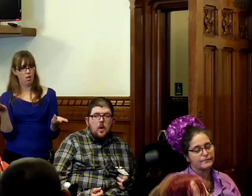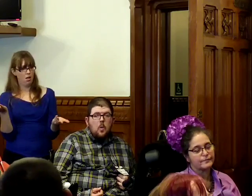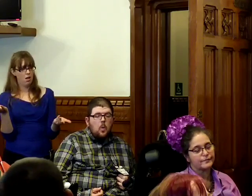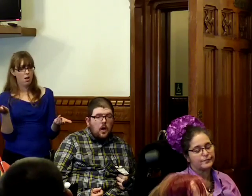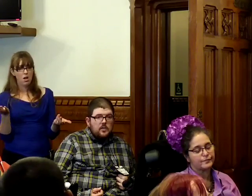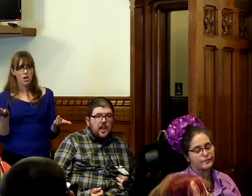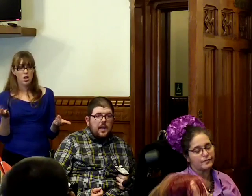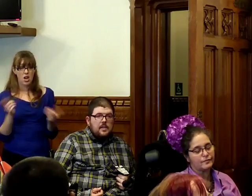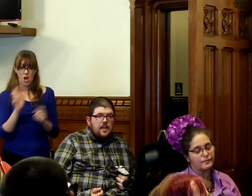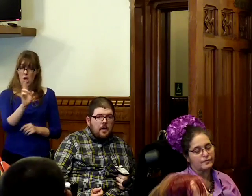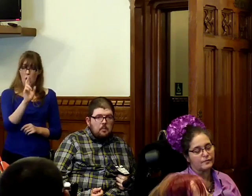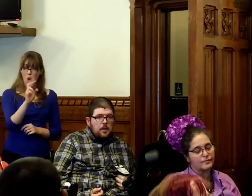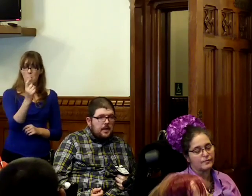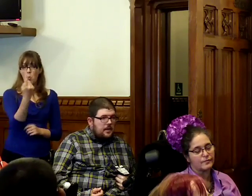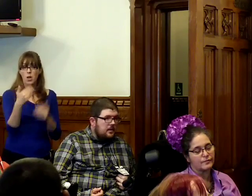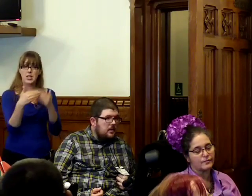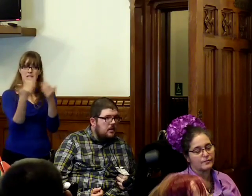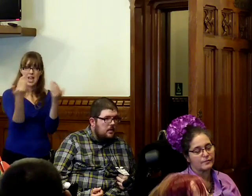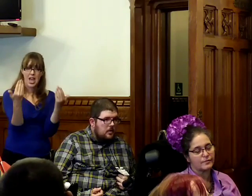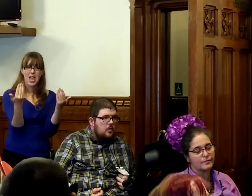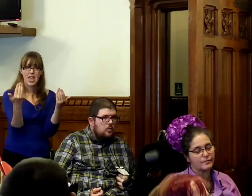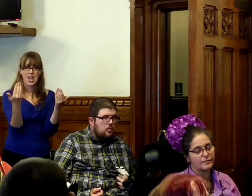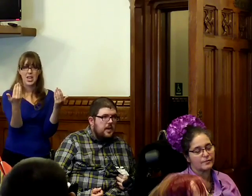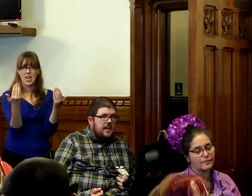hopefully one day that'll be